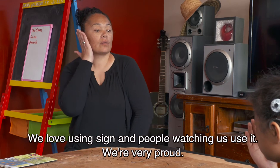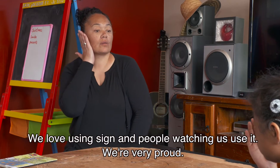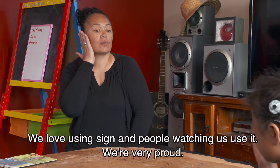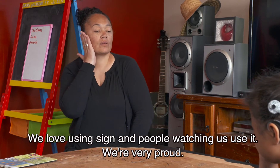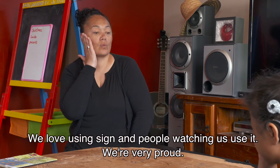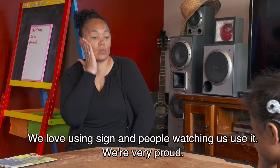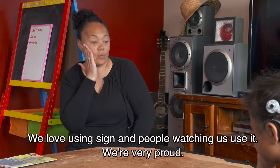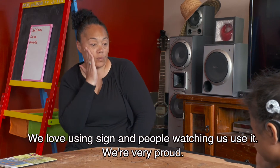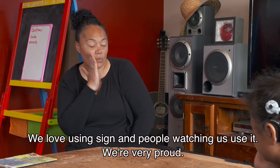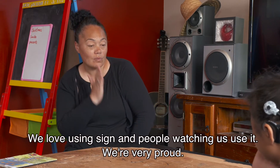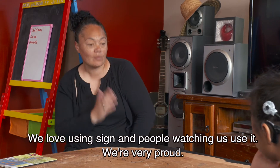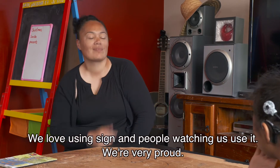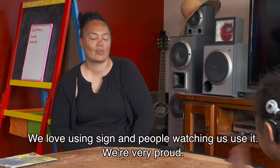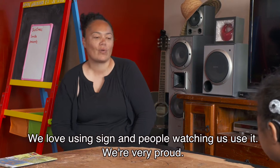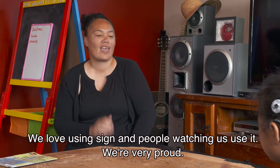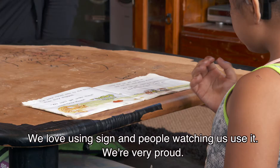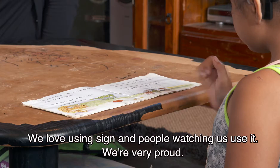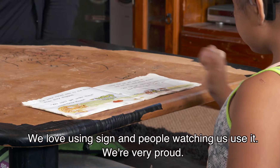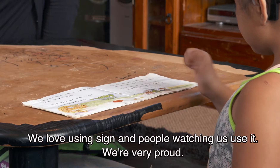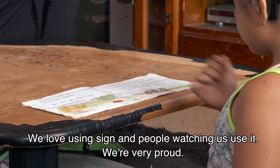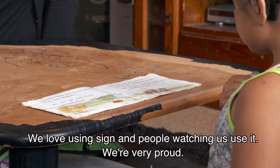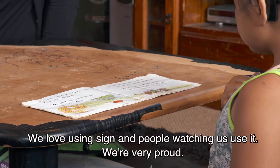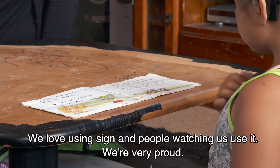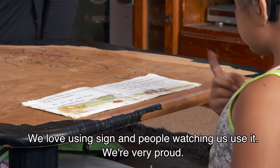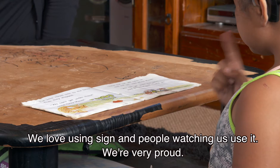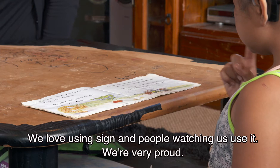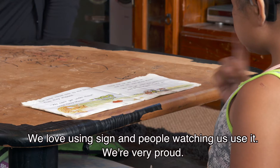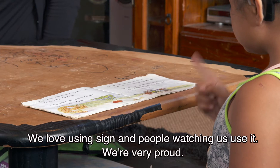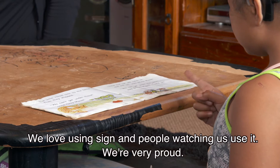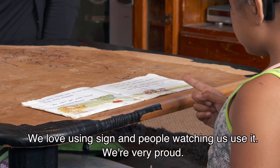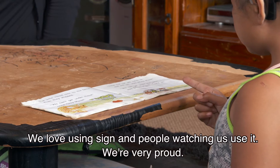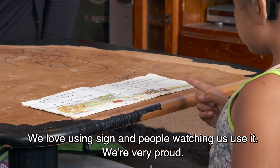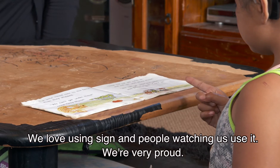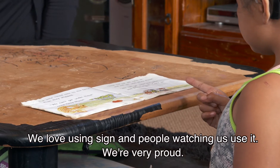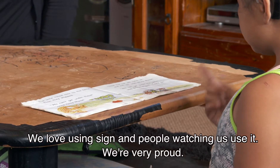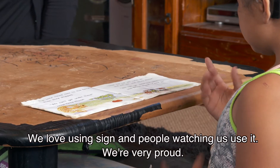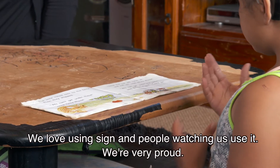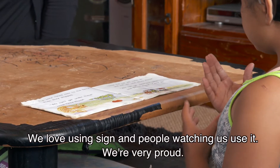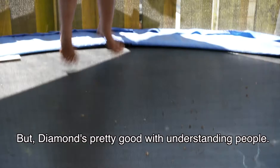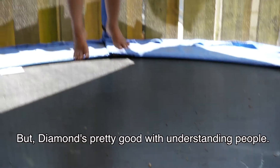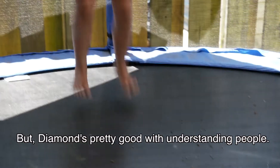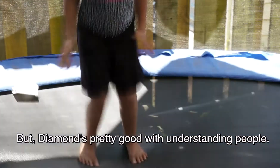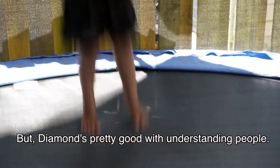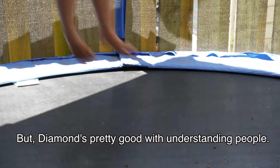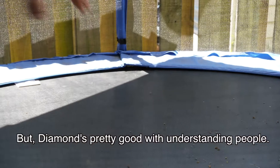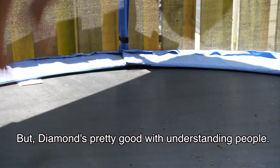love using sign and people watching us use it. Very proud. Diamond's pretty good